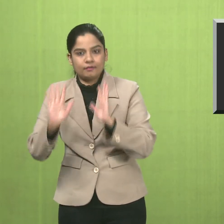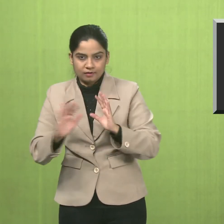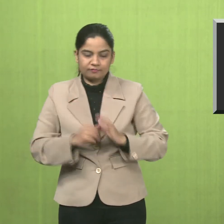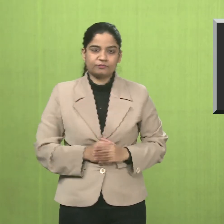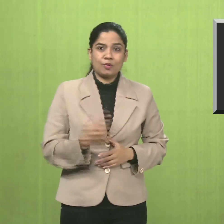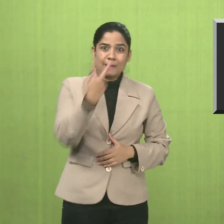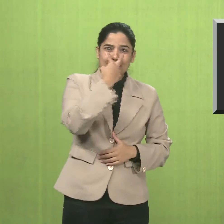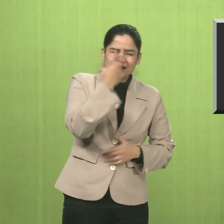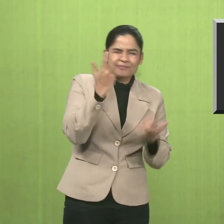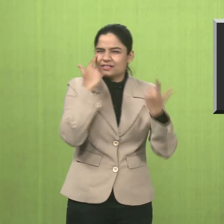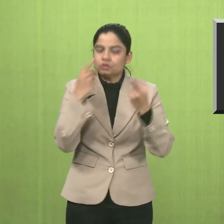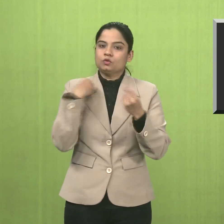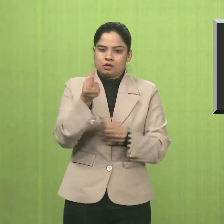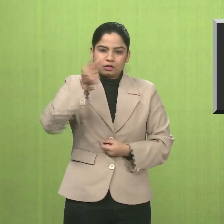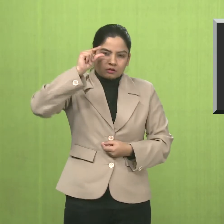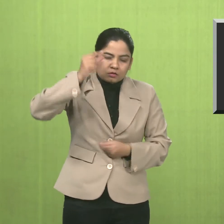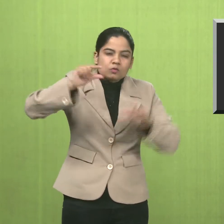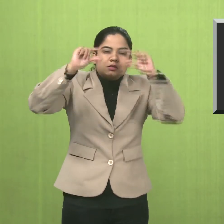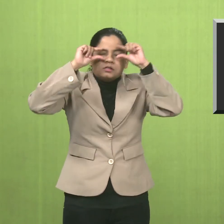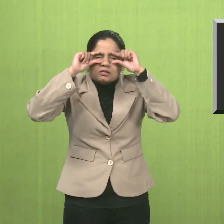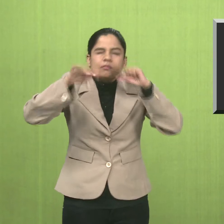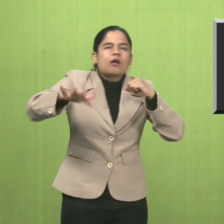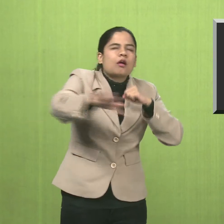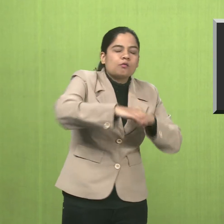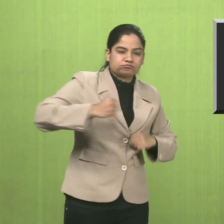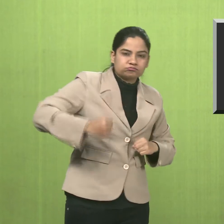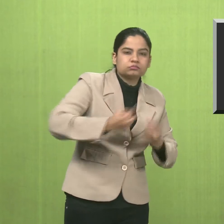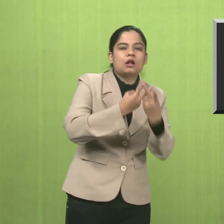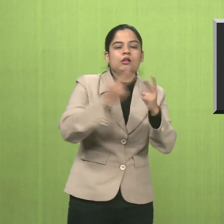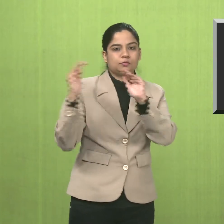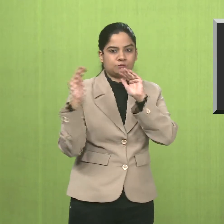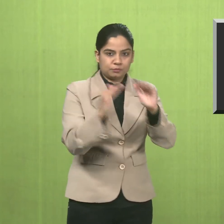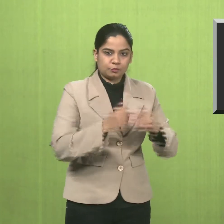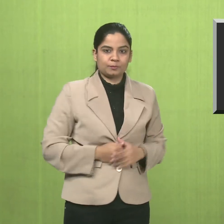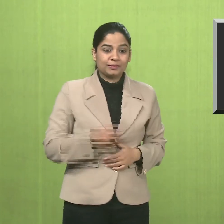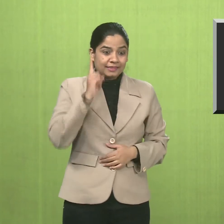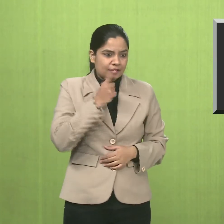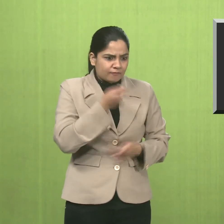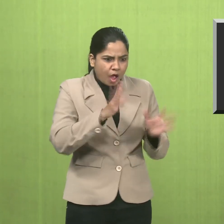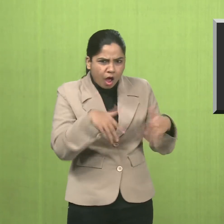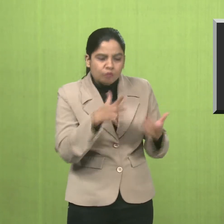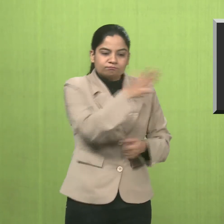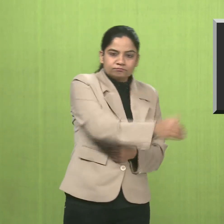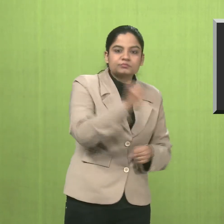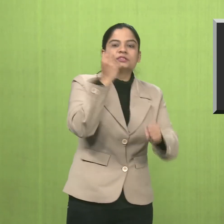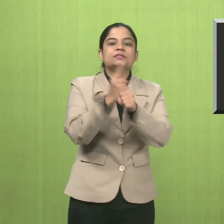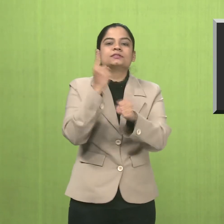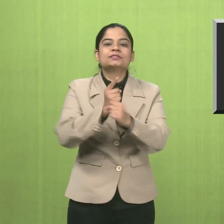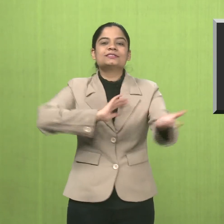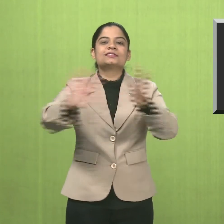in the medical model. Even for blind people, it can be done. For deaf people, take